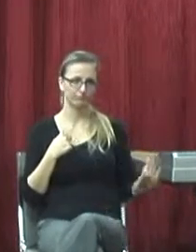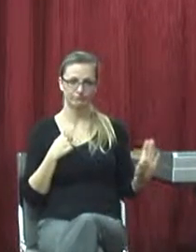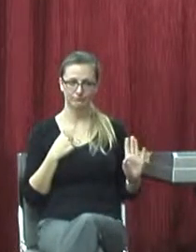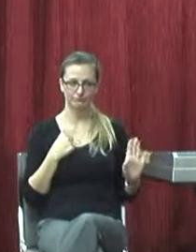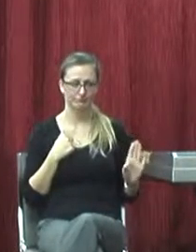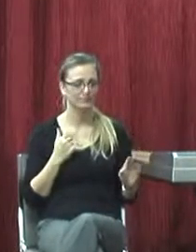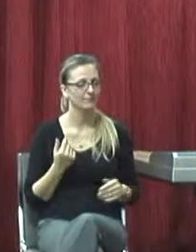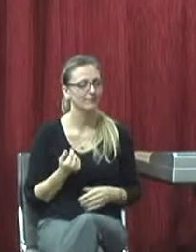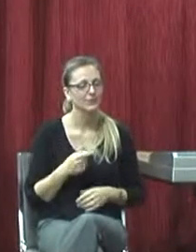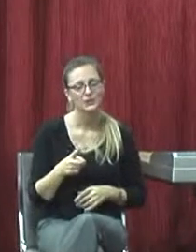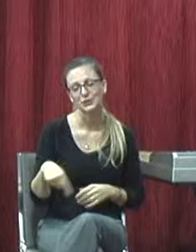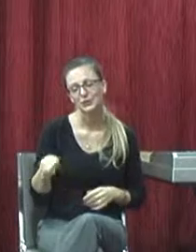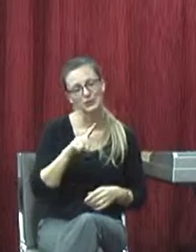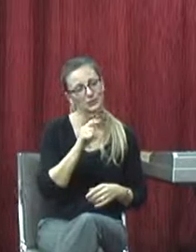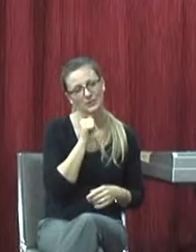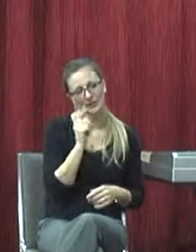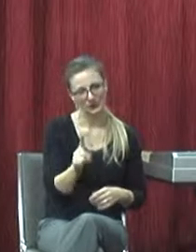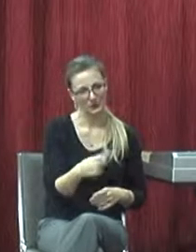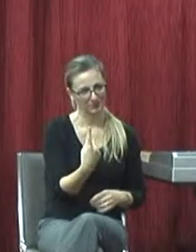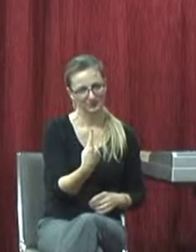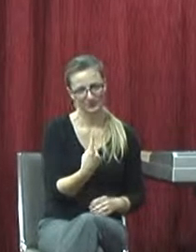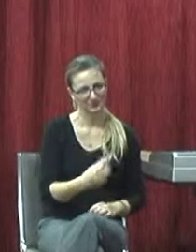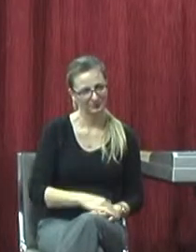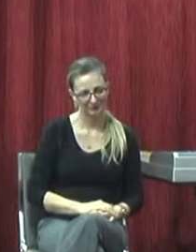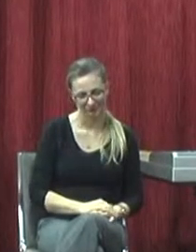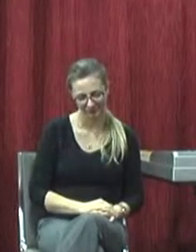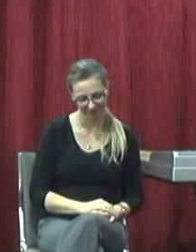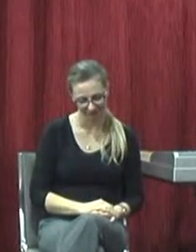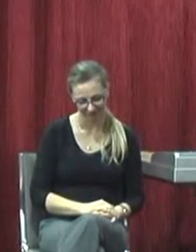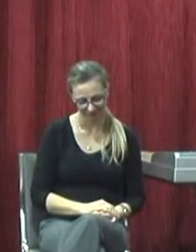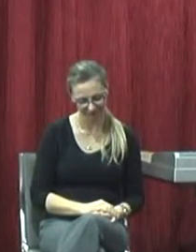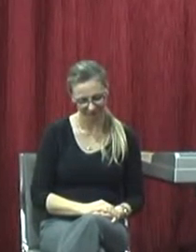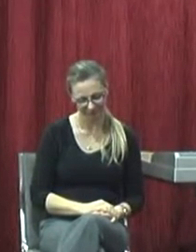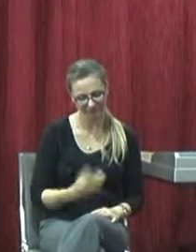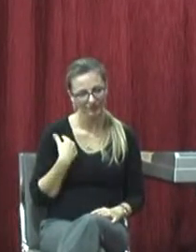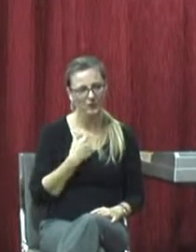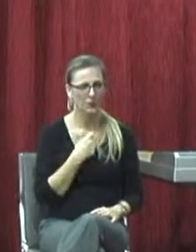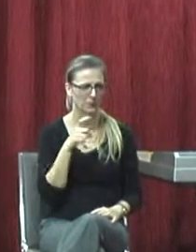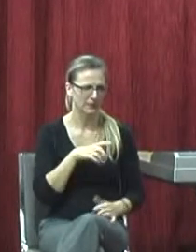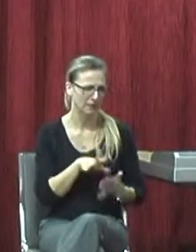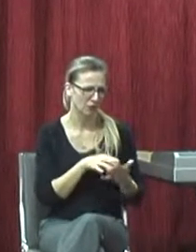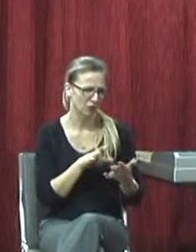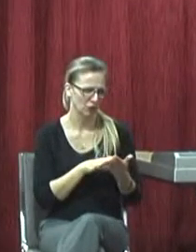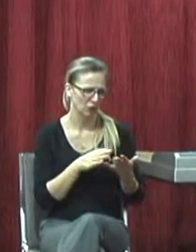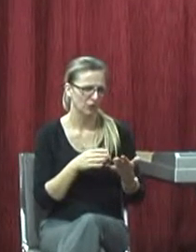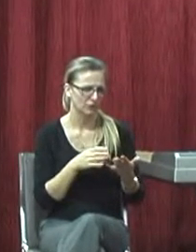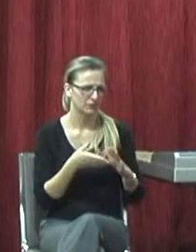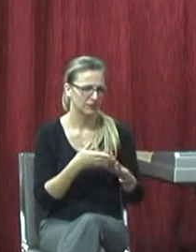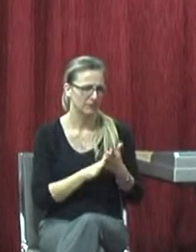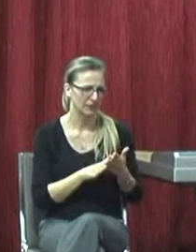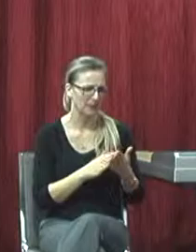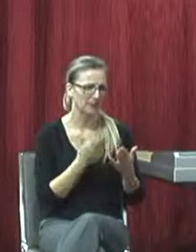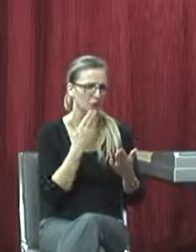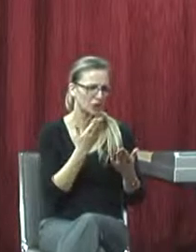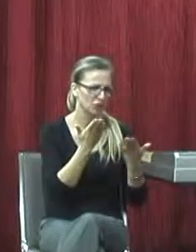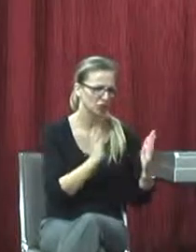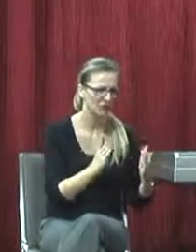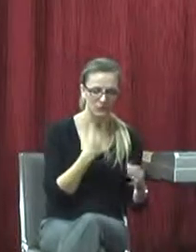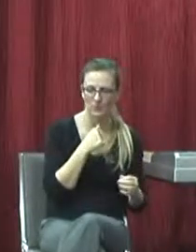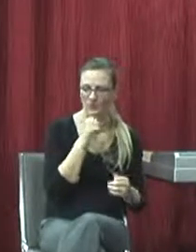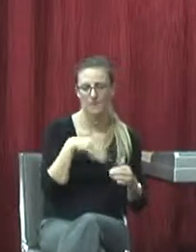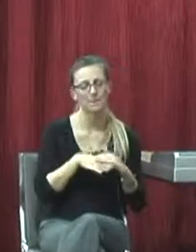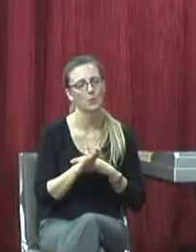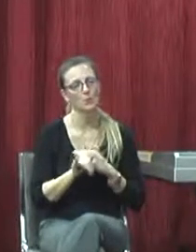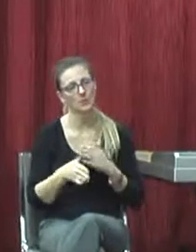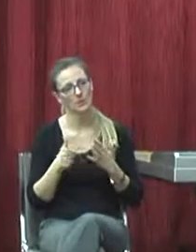You're not alone in that. We have to learn to be good servants. We're not born that way. In fact,